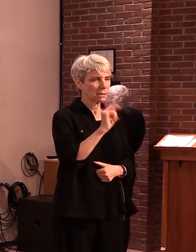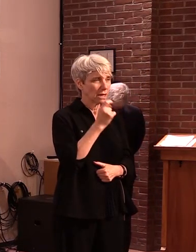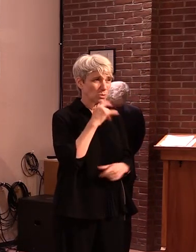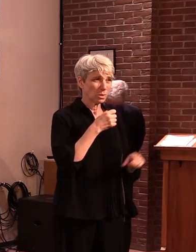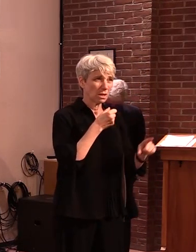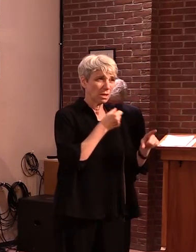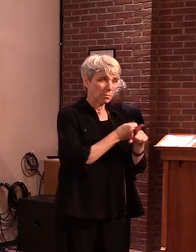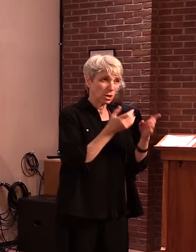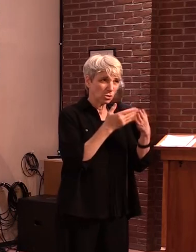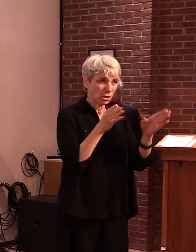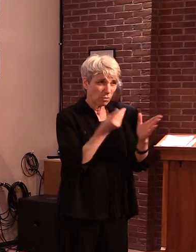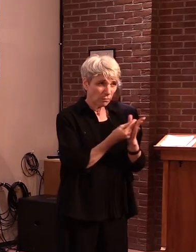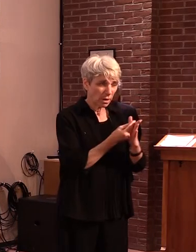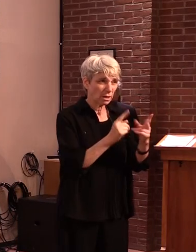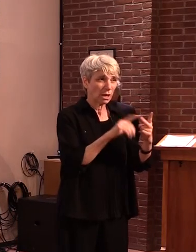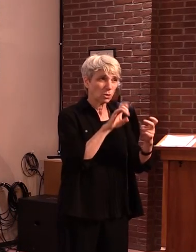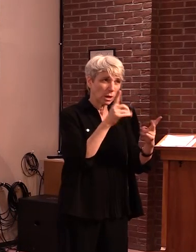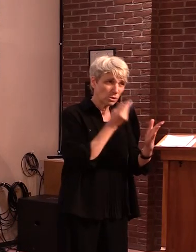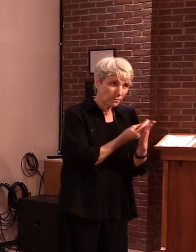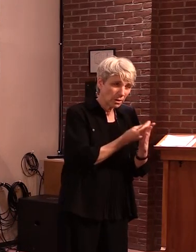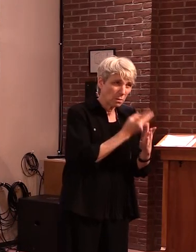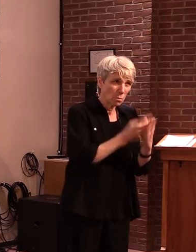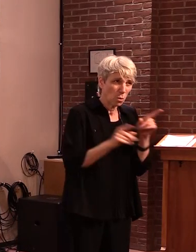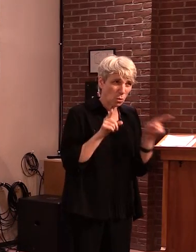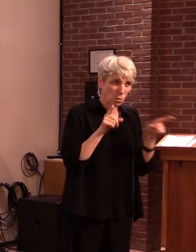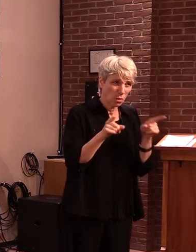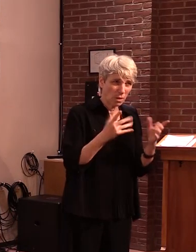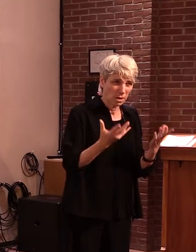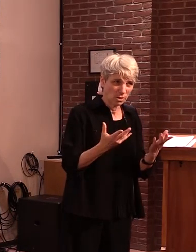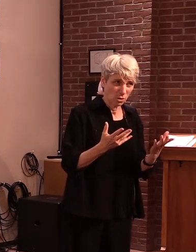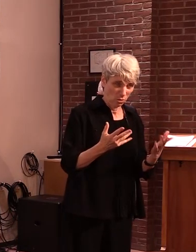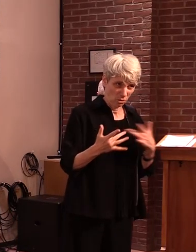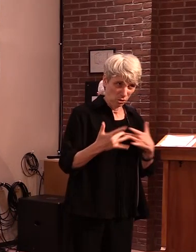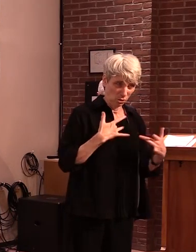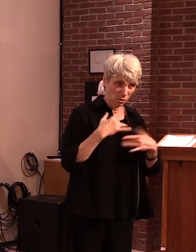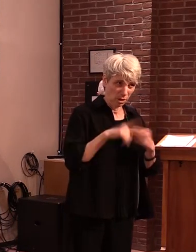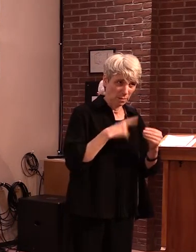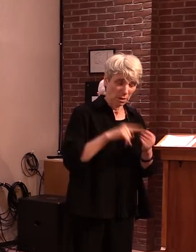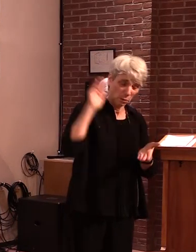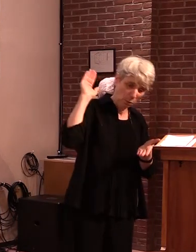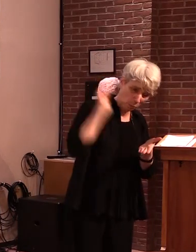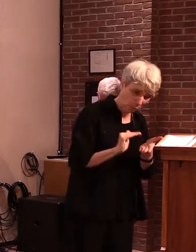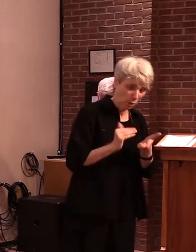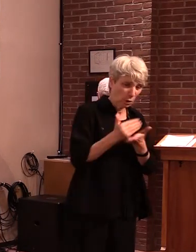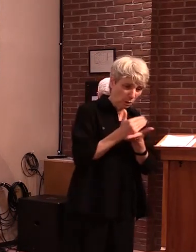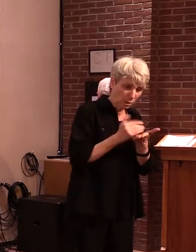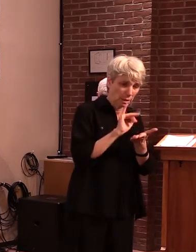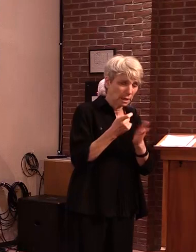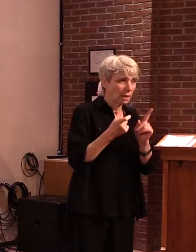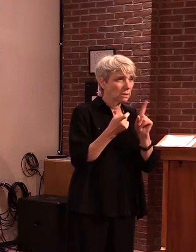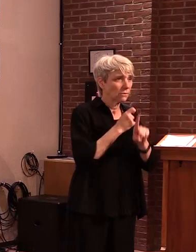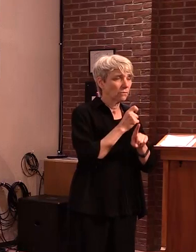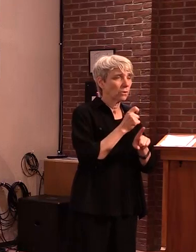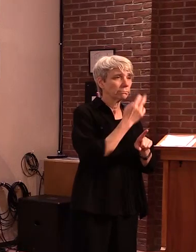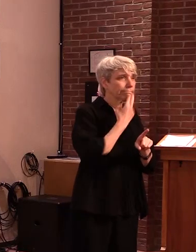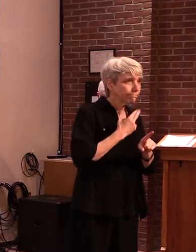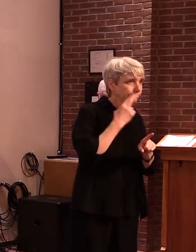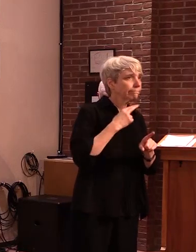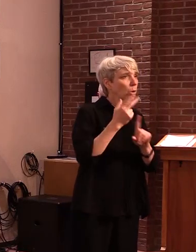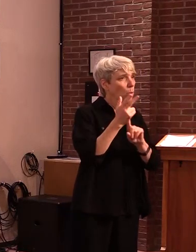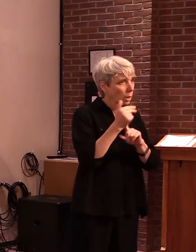Is that be a concern as I kind of look at it as? Yeah, and definitely the meals and rooms